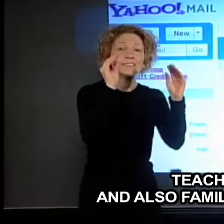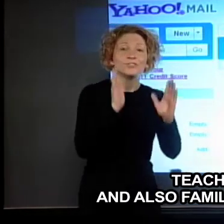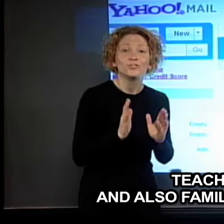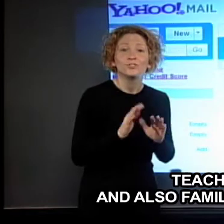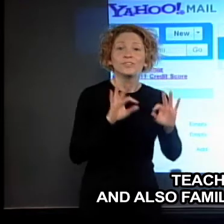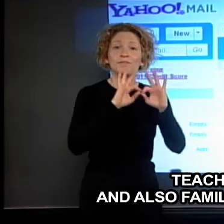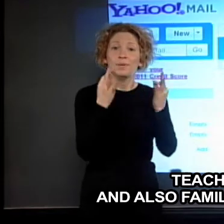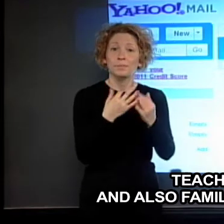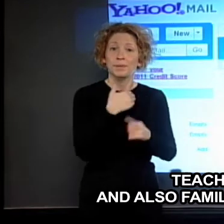members.